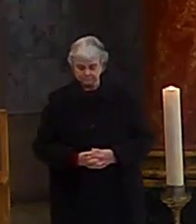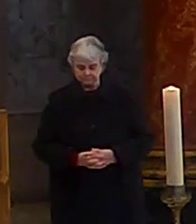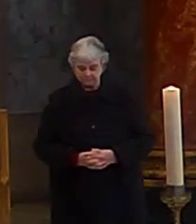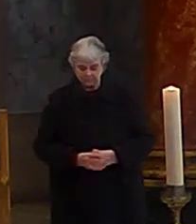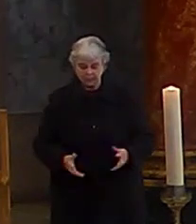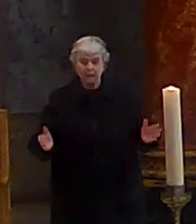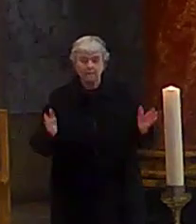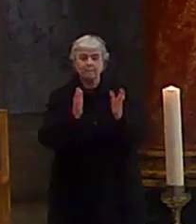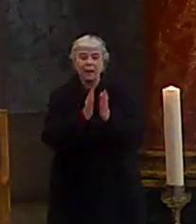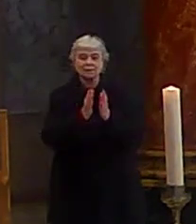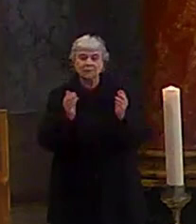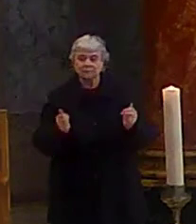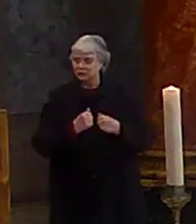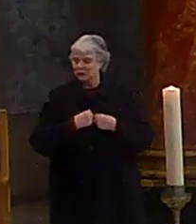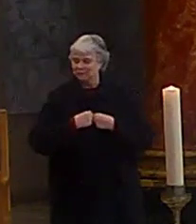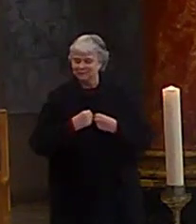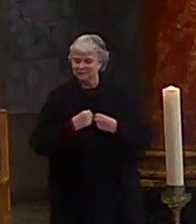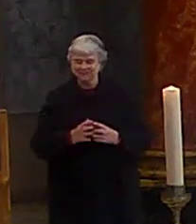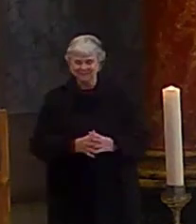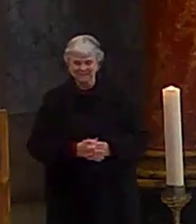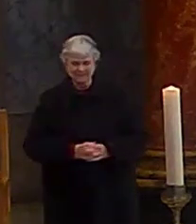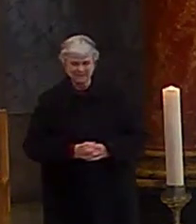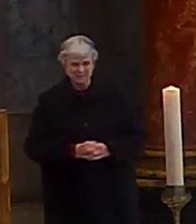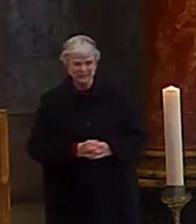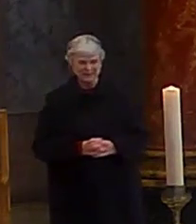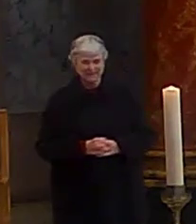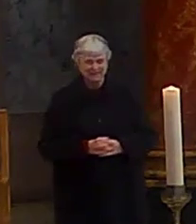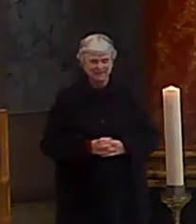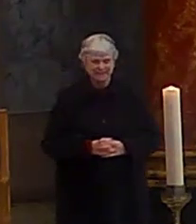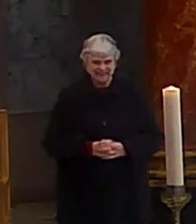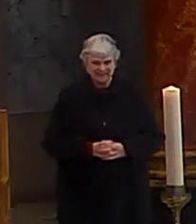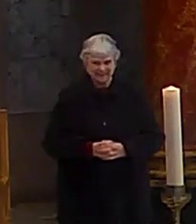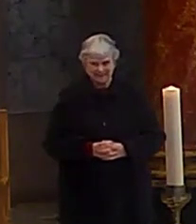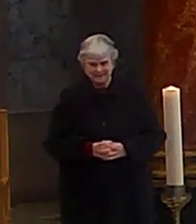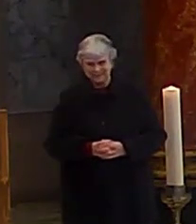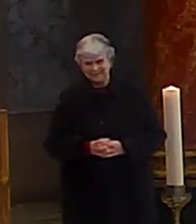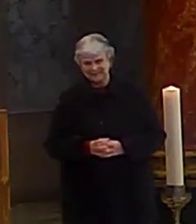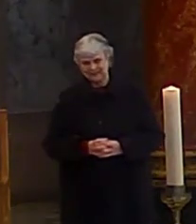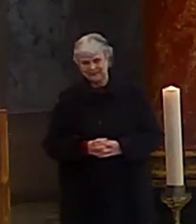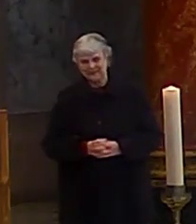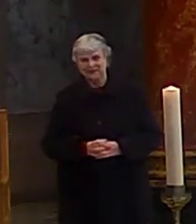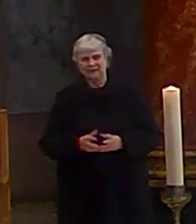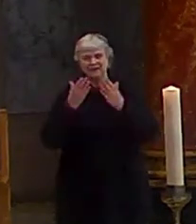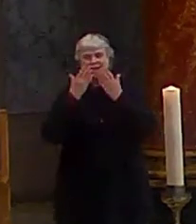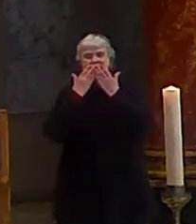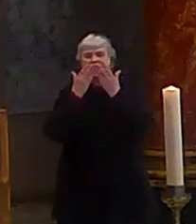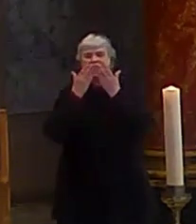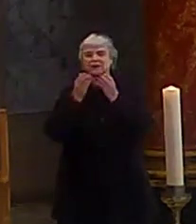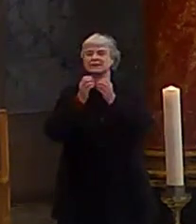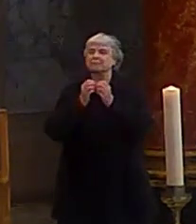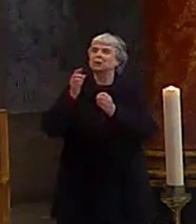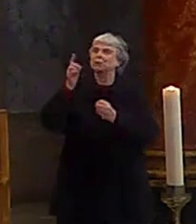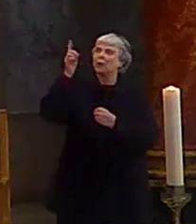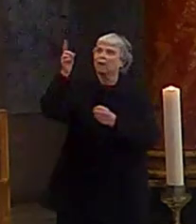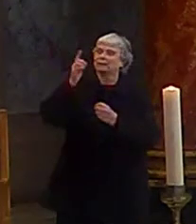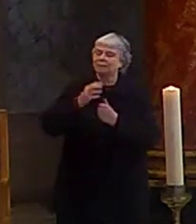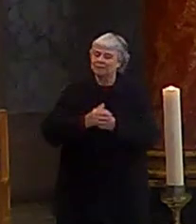the mass has ended go now to love and to serve the lord